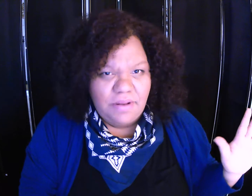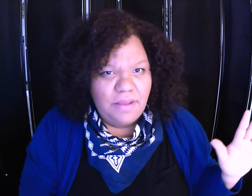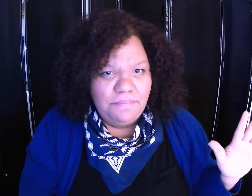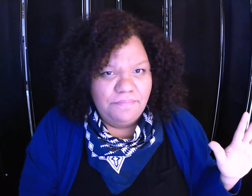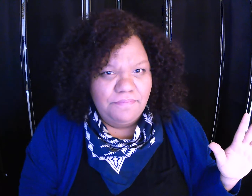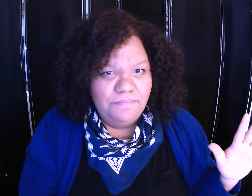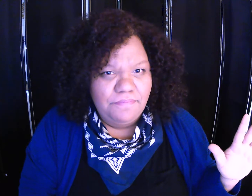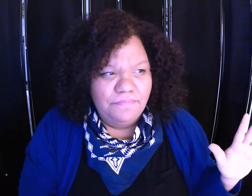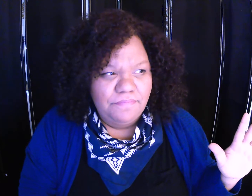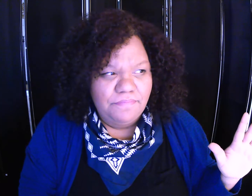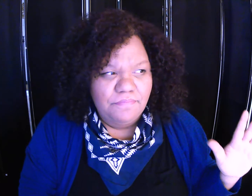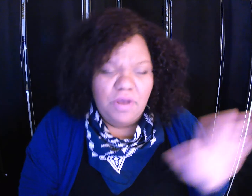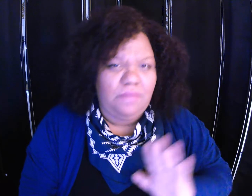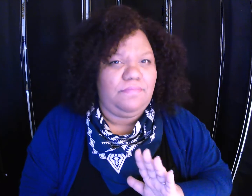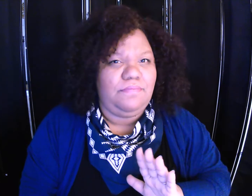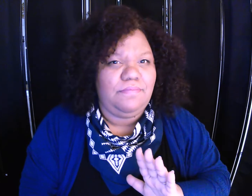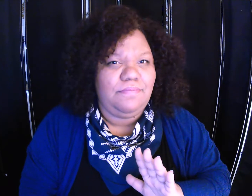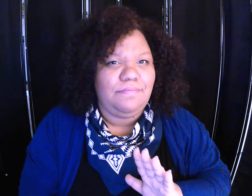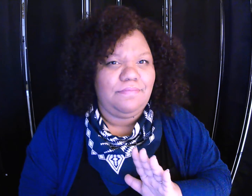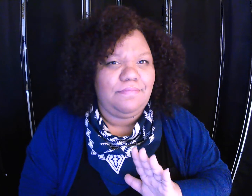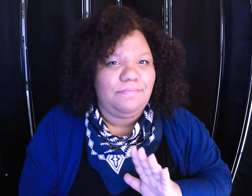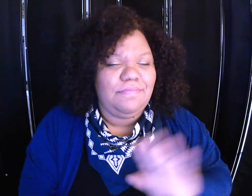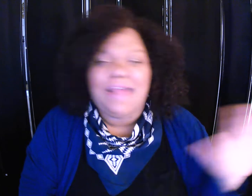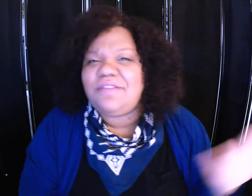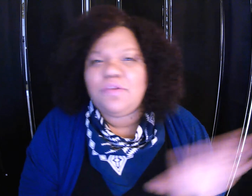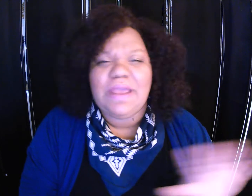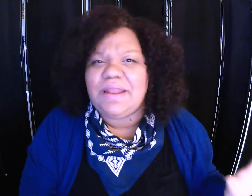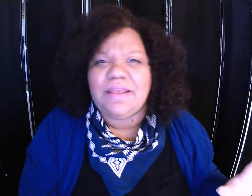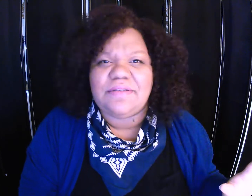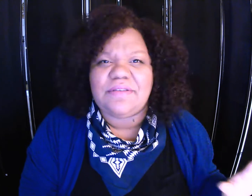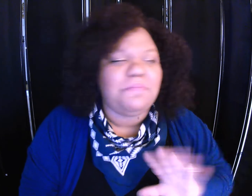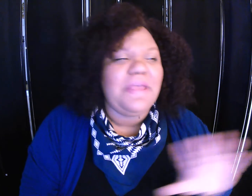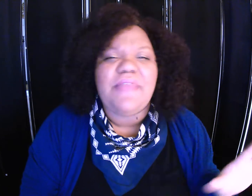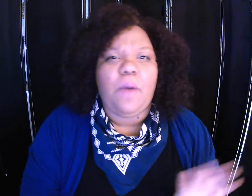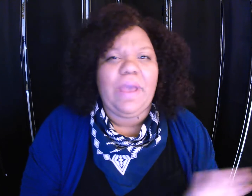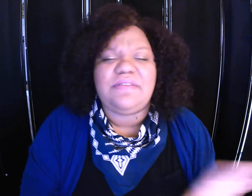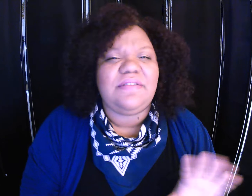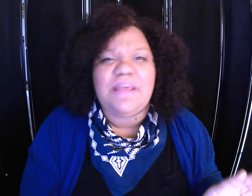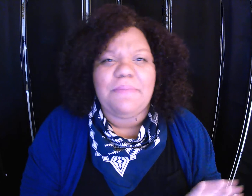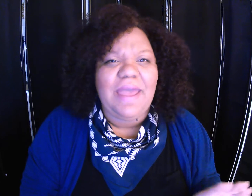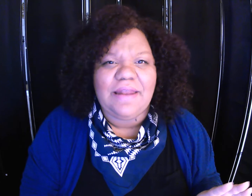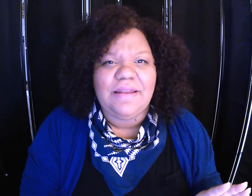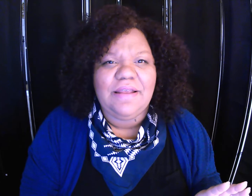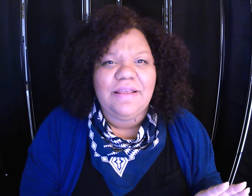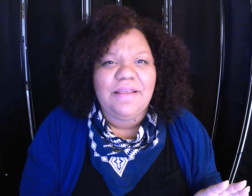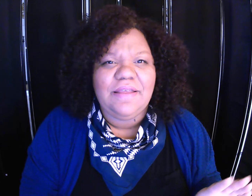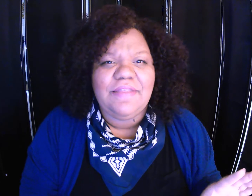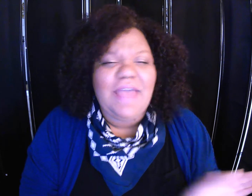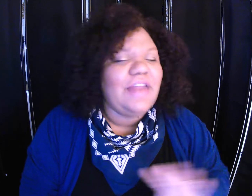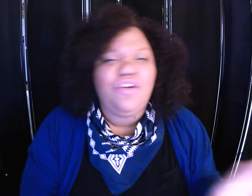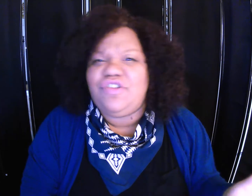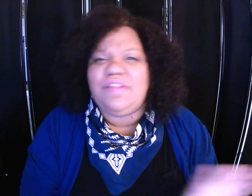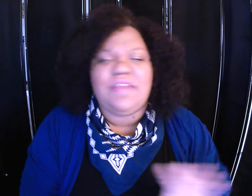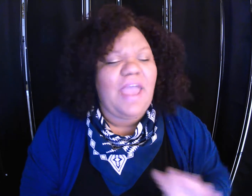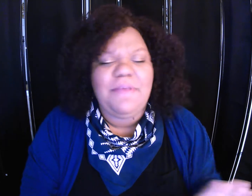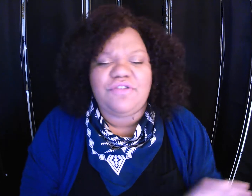him, well, that's the way it is. It's been that way since they met. The energy, the chemistry,